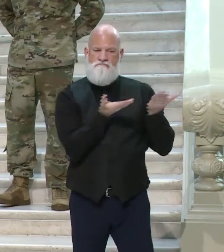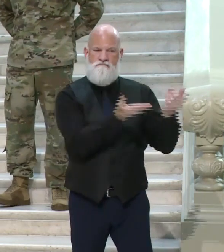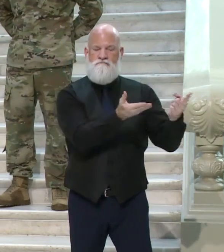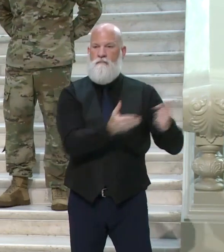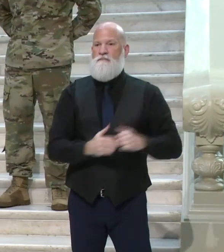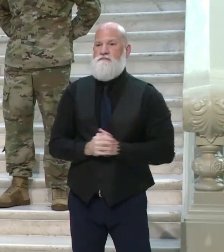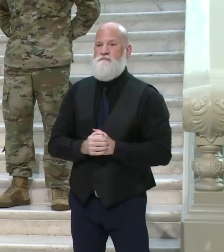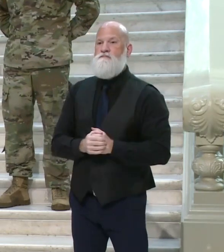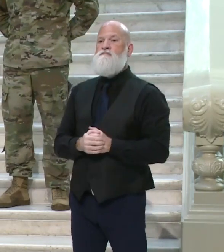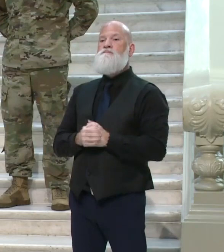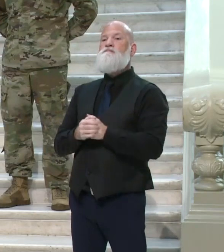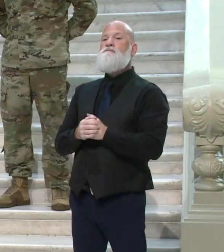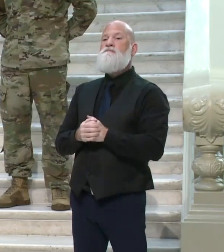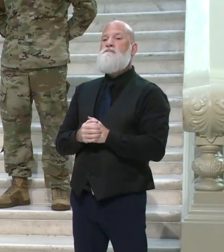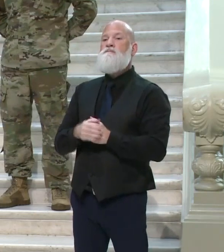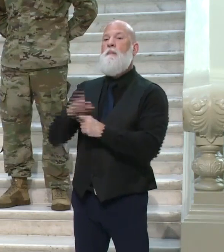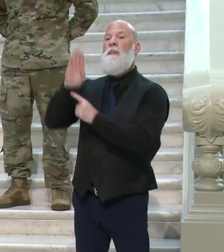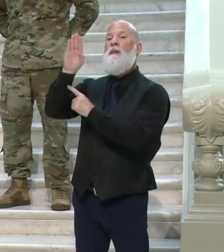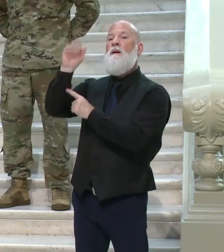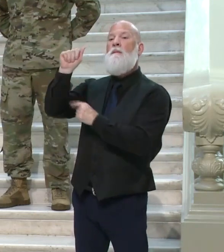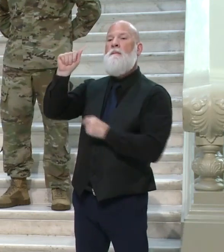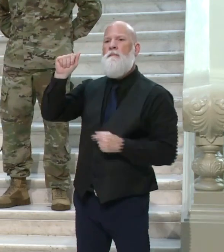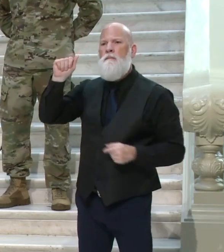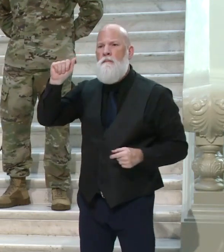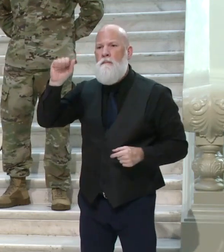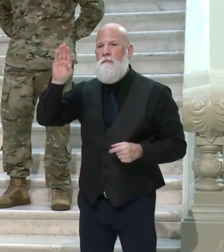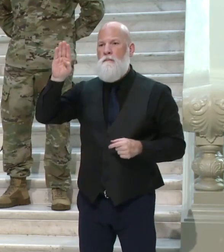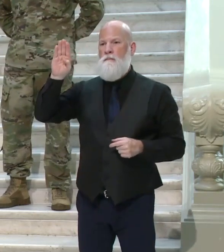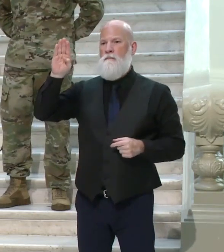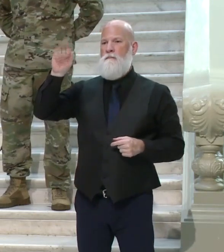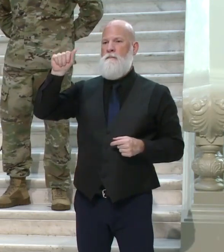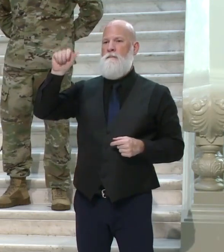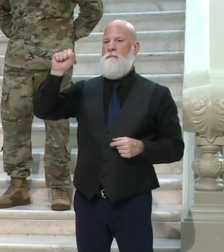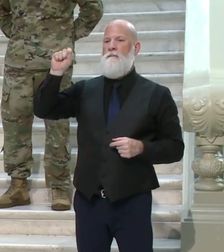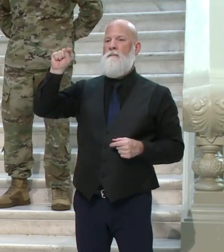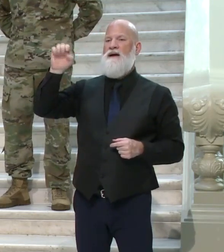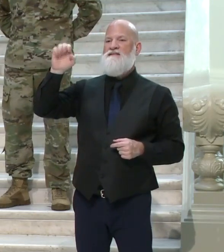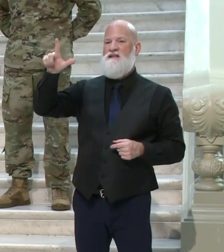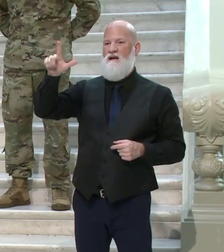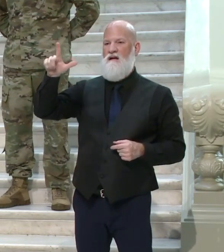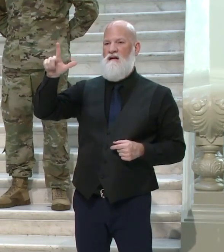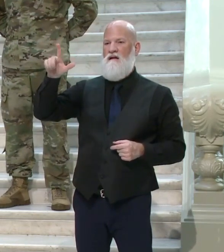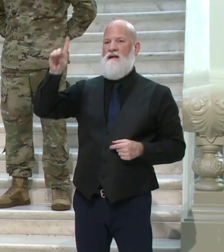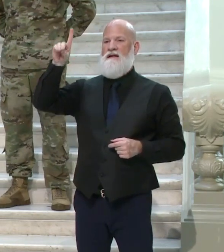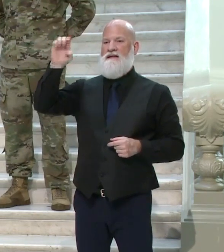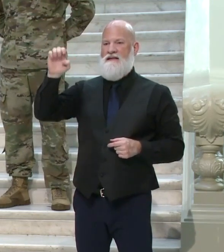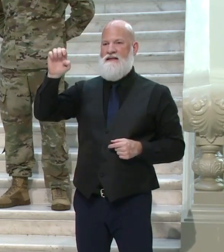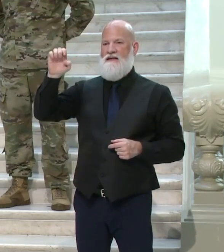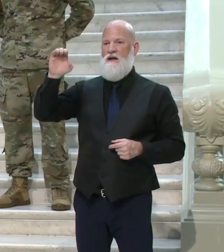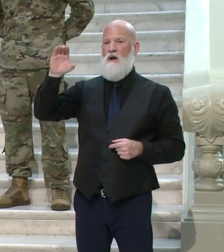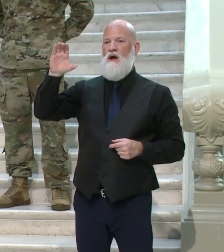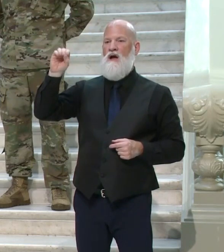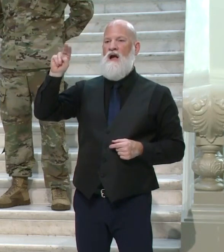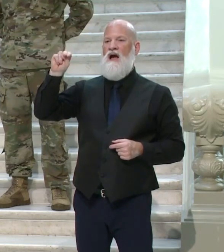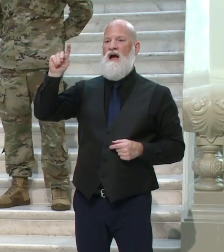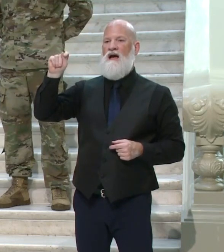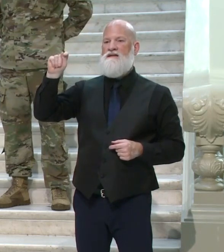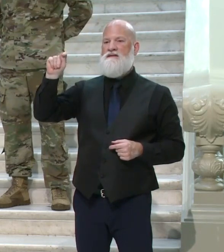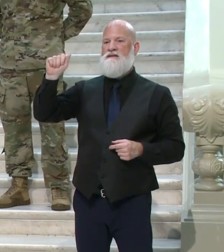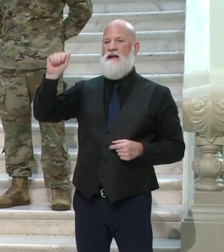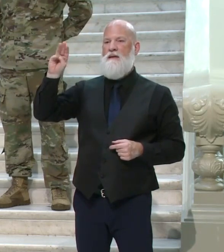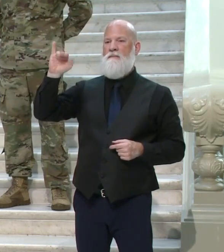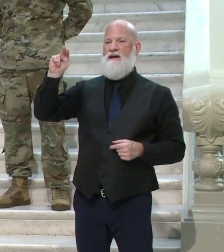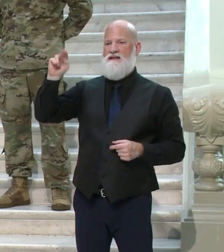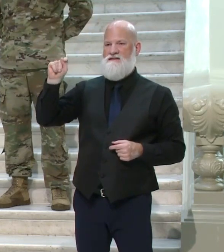decontainment system is set up right here in Atlanta. The Battelle decontainment system is a self-contained device that